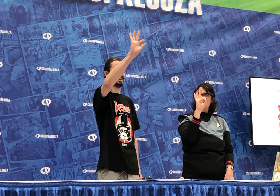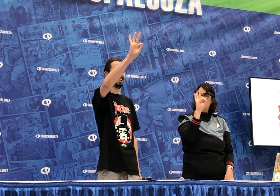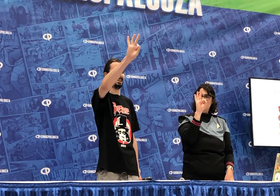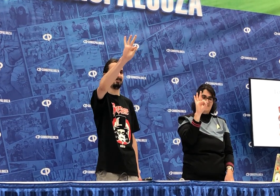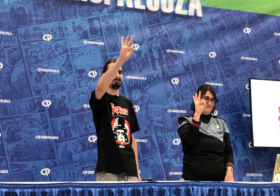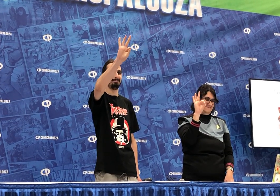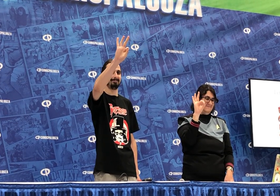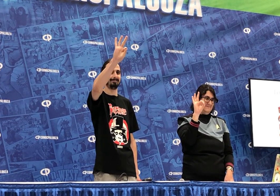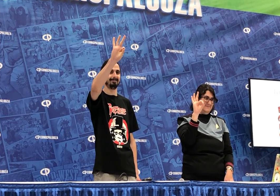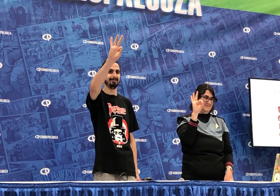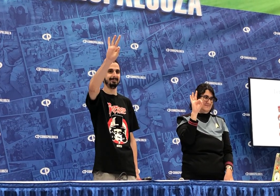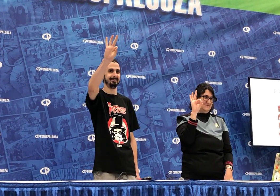F,